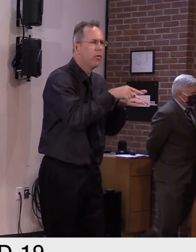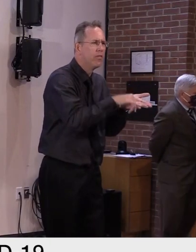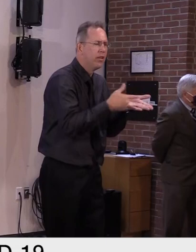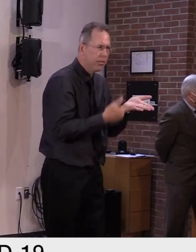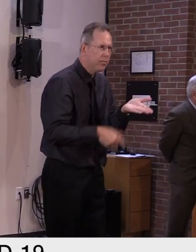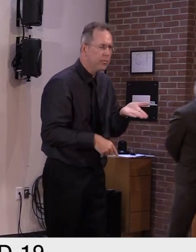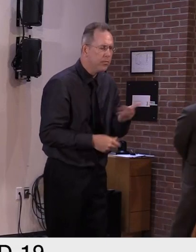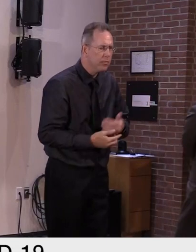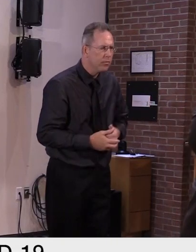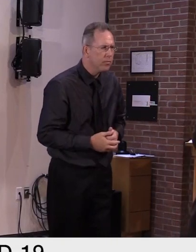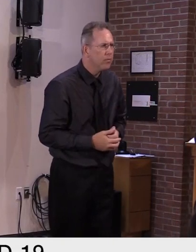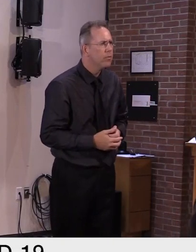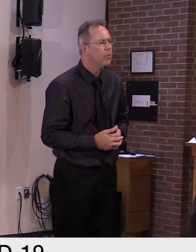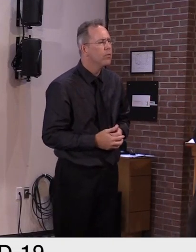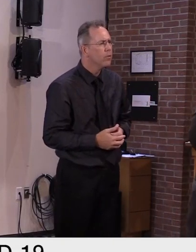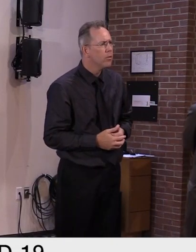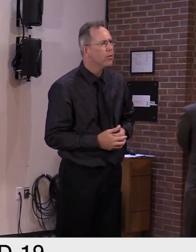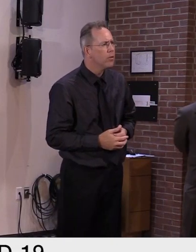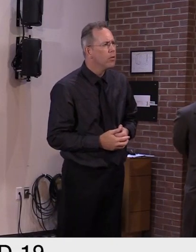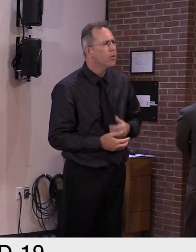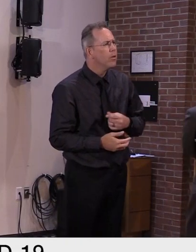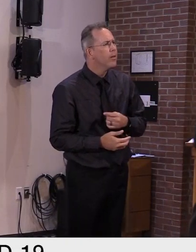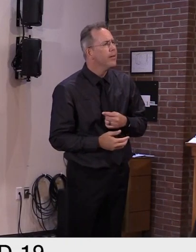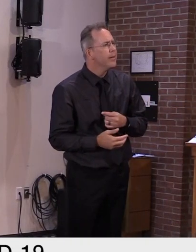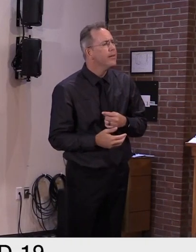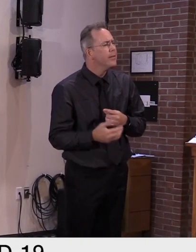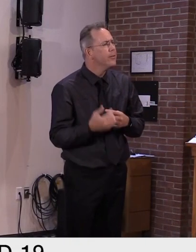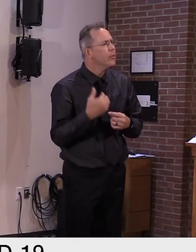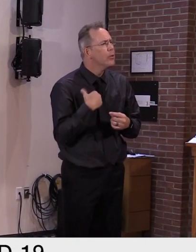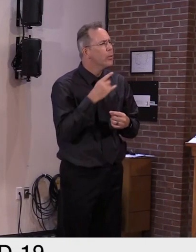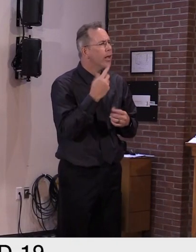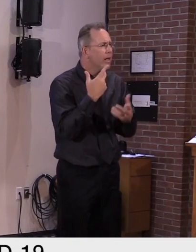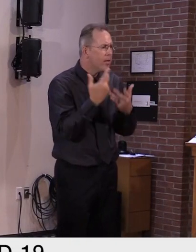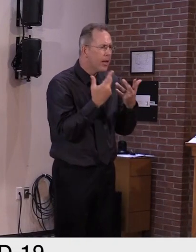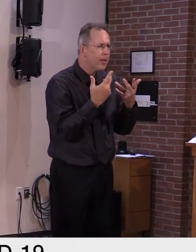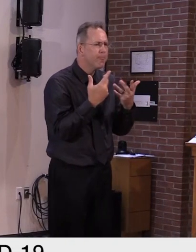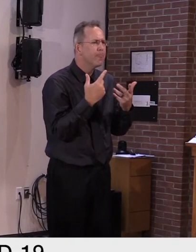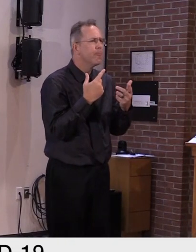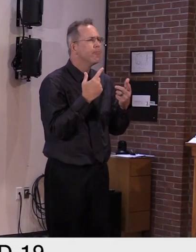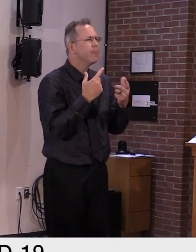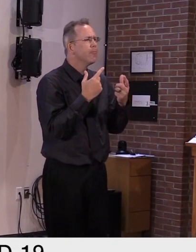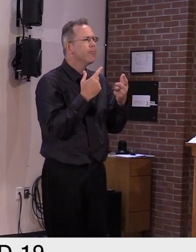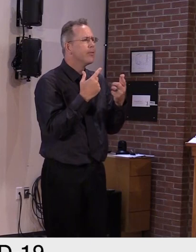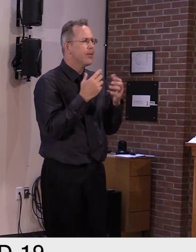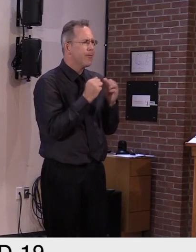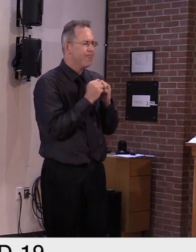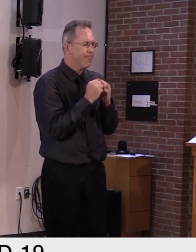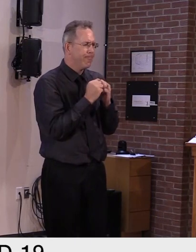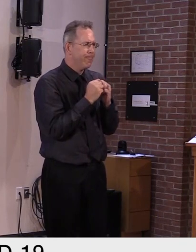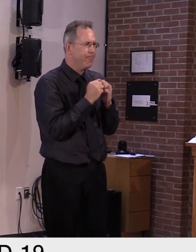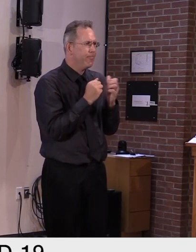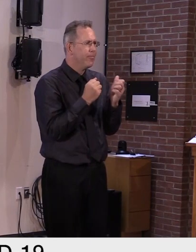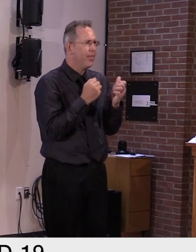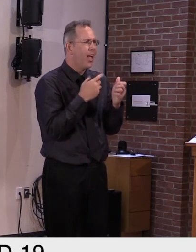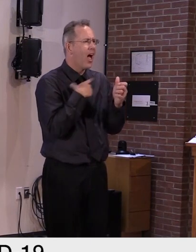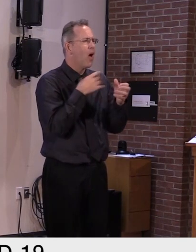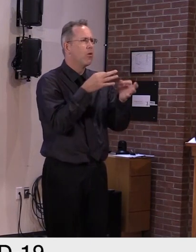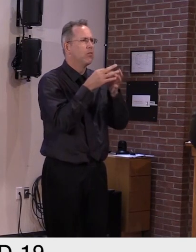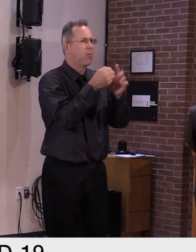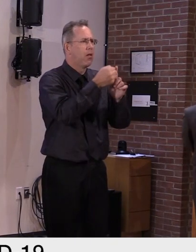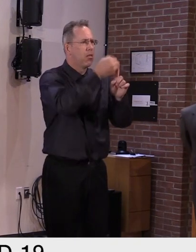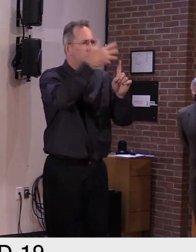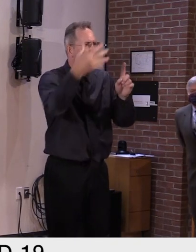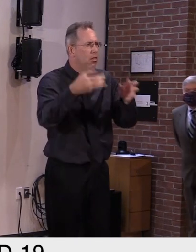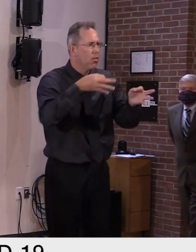I can't say that I would have anything to offer at this point in time, but again, I'm not looking to impact